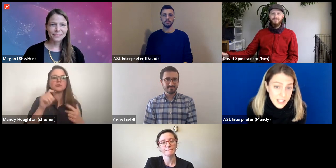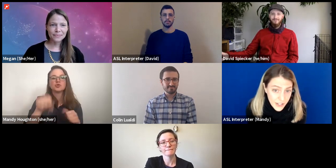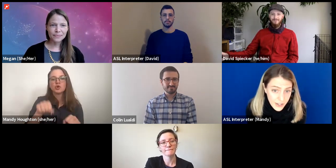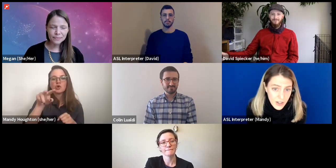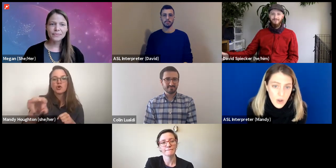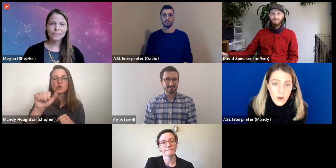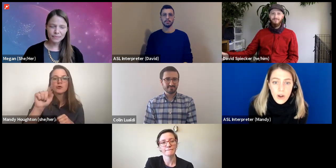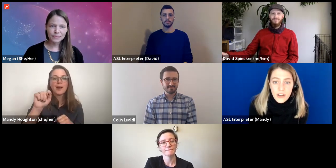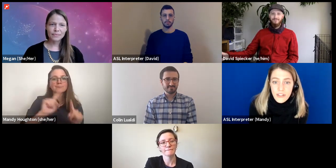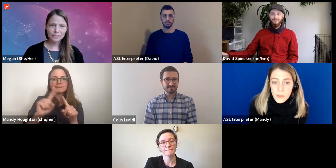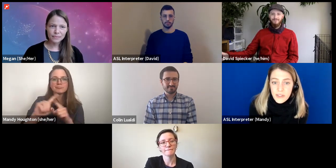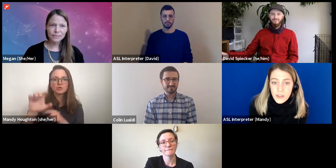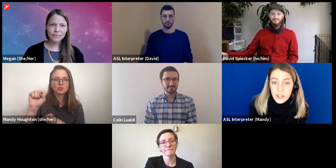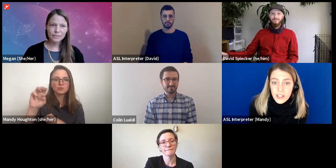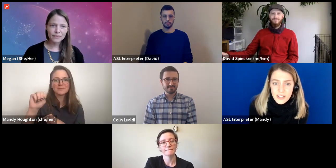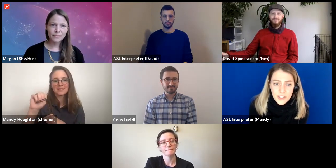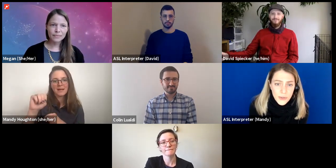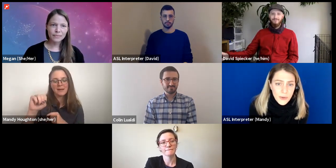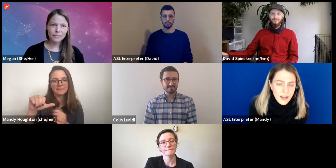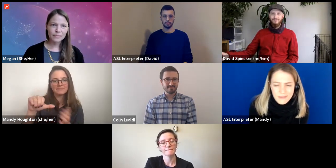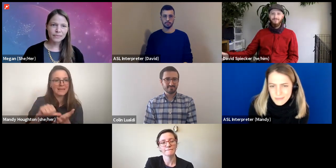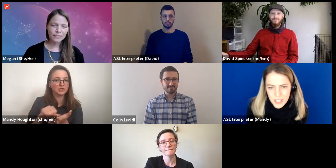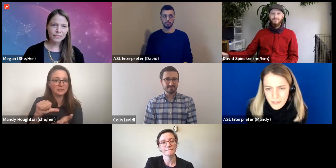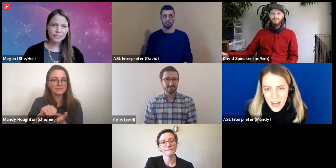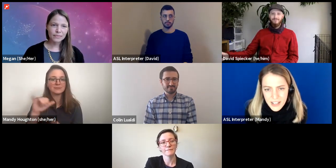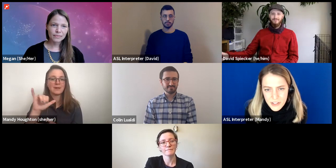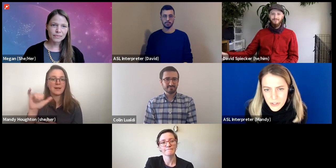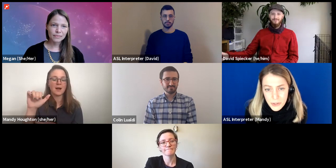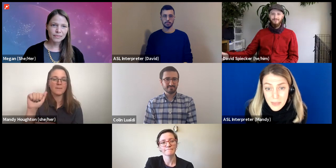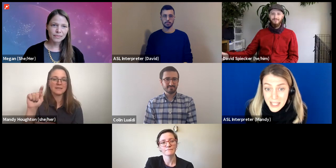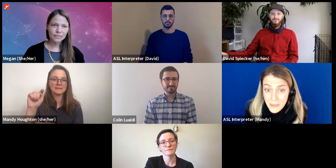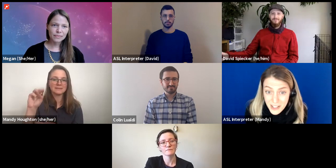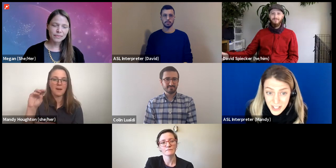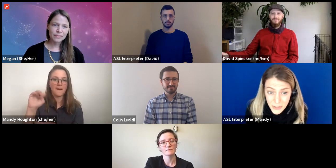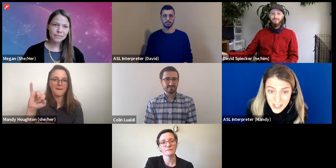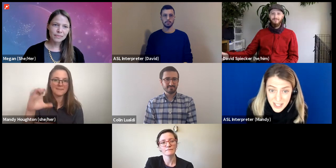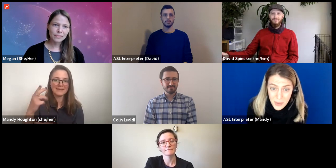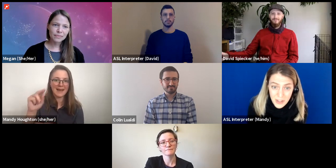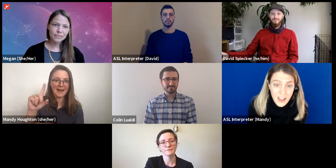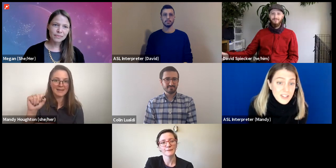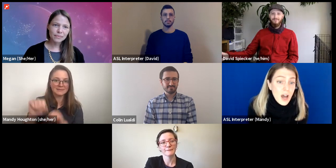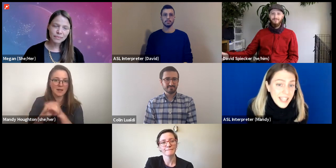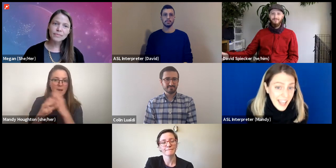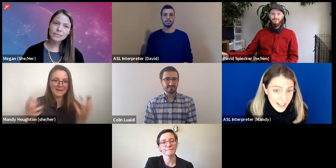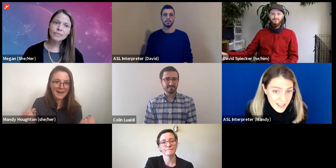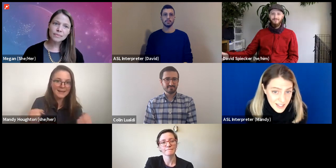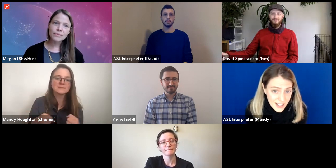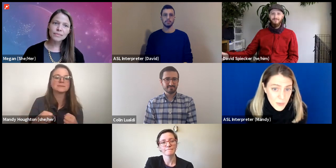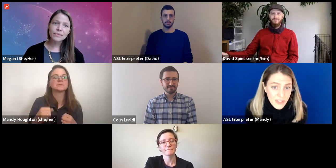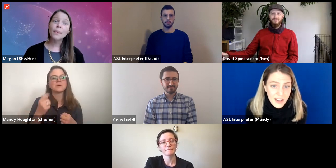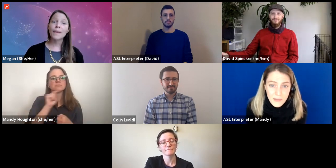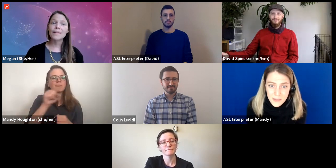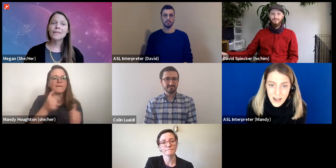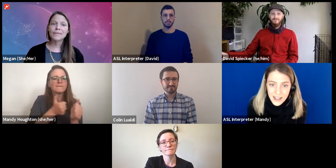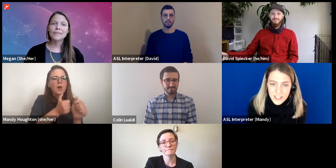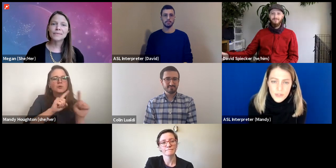ASL Clear. Another one that you could look into, really a variety of different social media pages, for example. Atomic Hands is